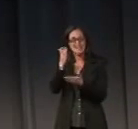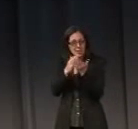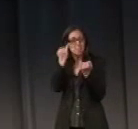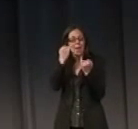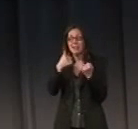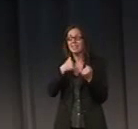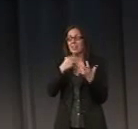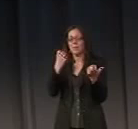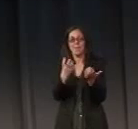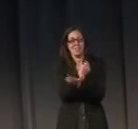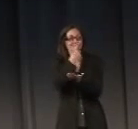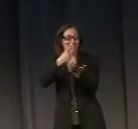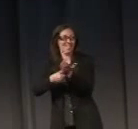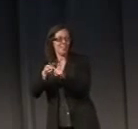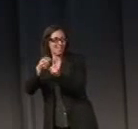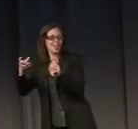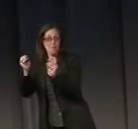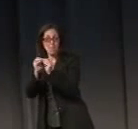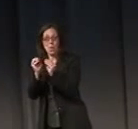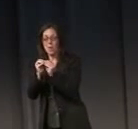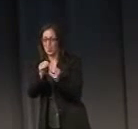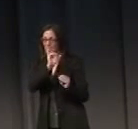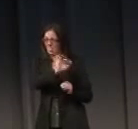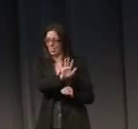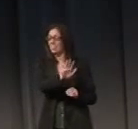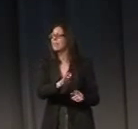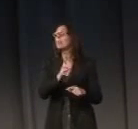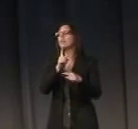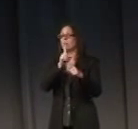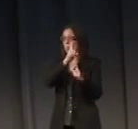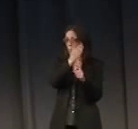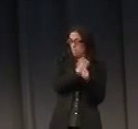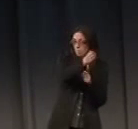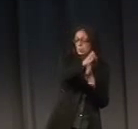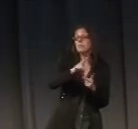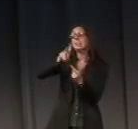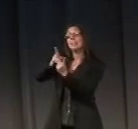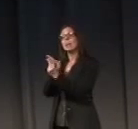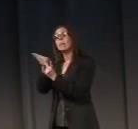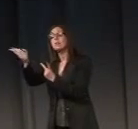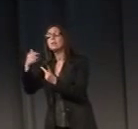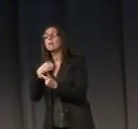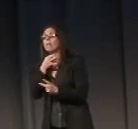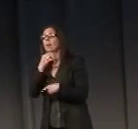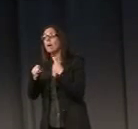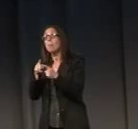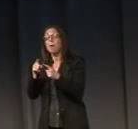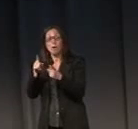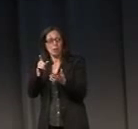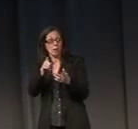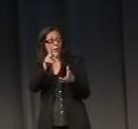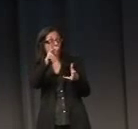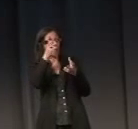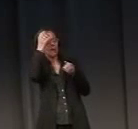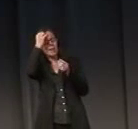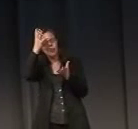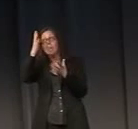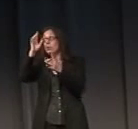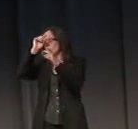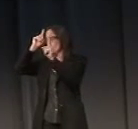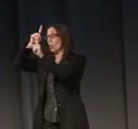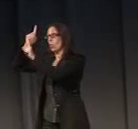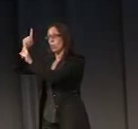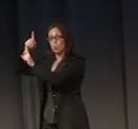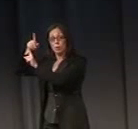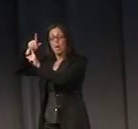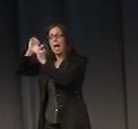them up. And then the second part, I'd like to talk a little bit about how these goals are implemented in the brain, which is,